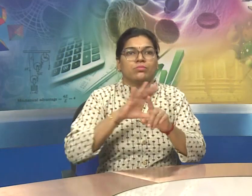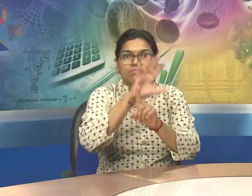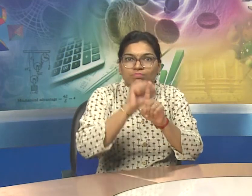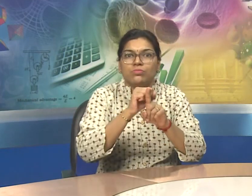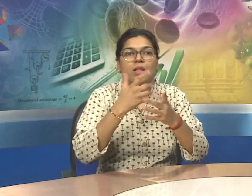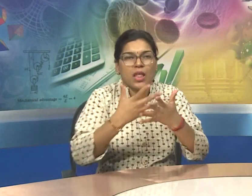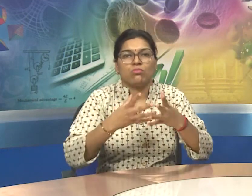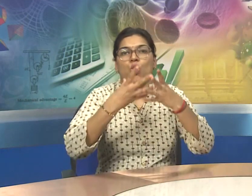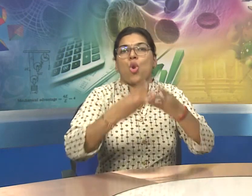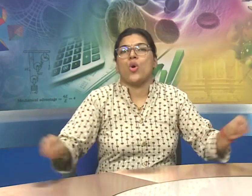work.